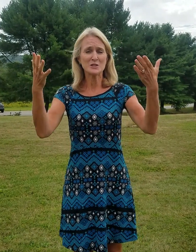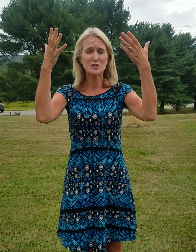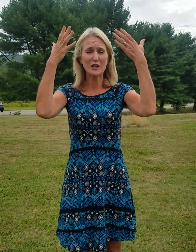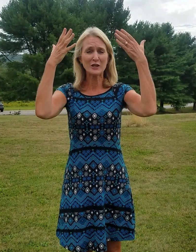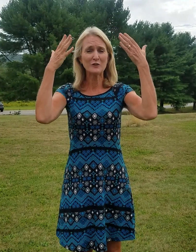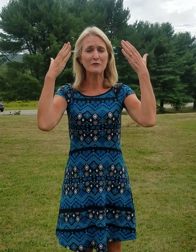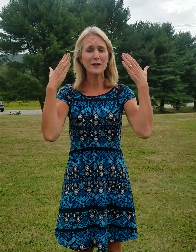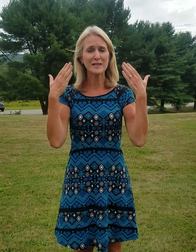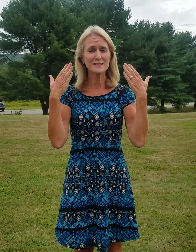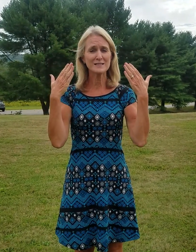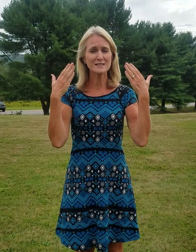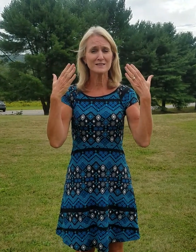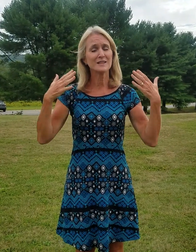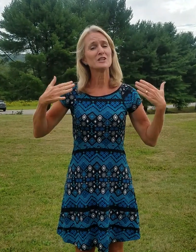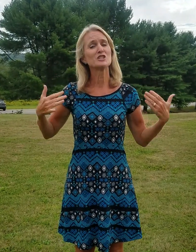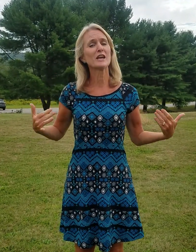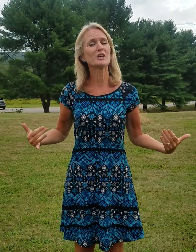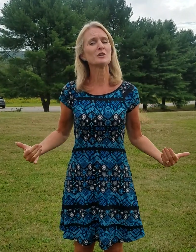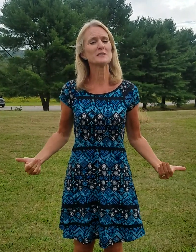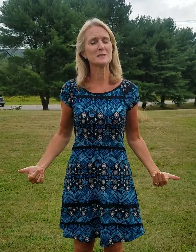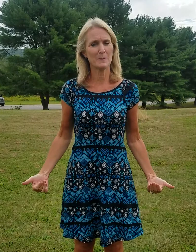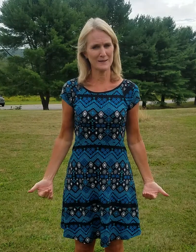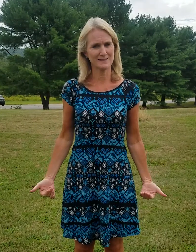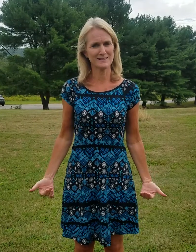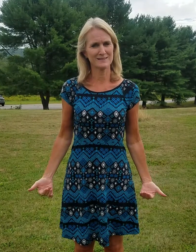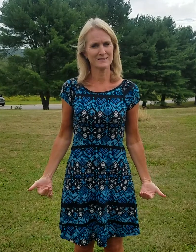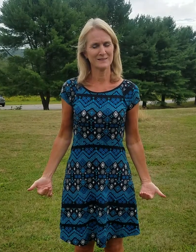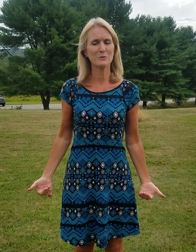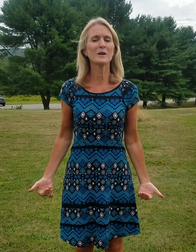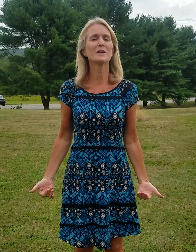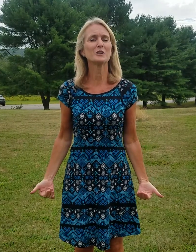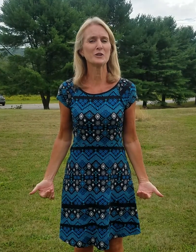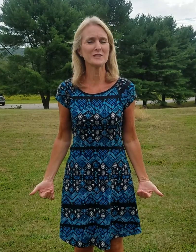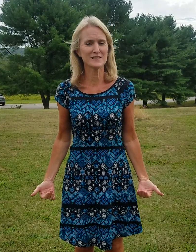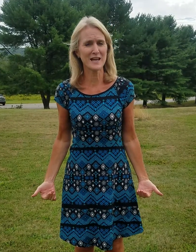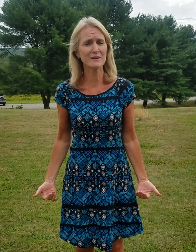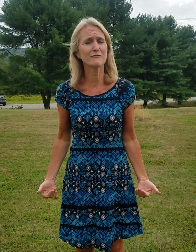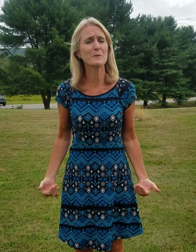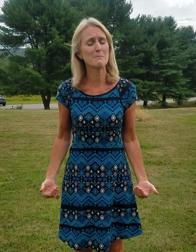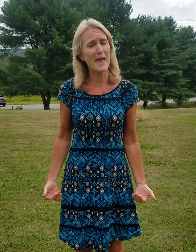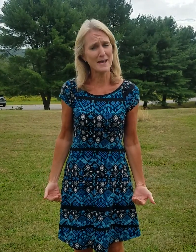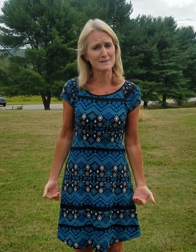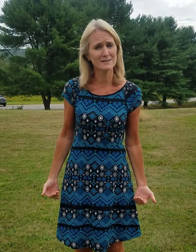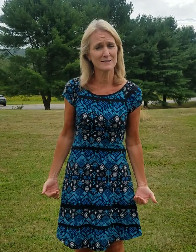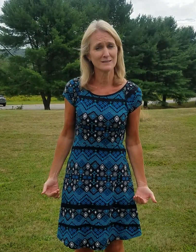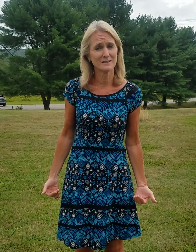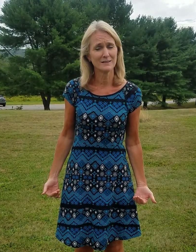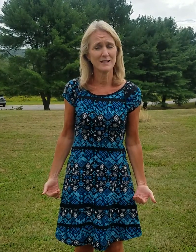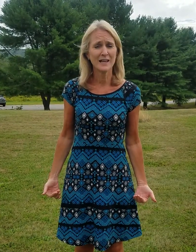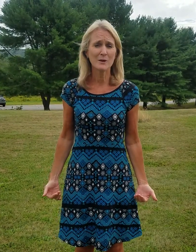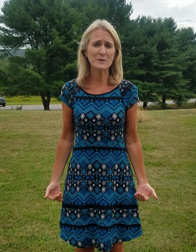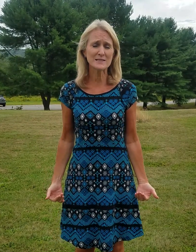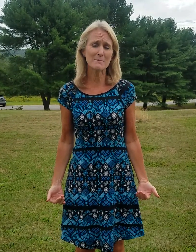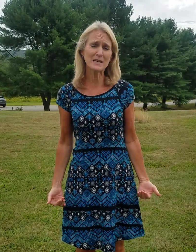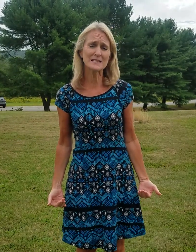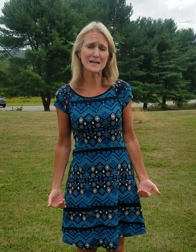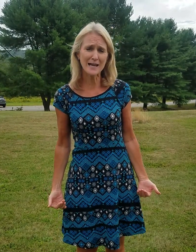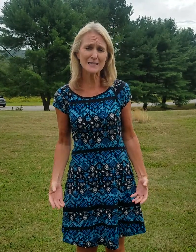Check your face, check your space. We're going to learn the sign for mask. And when somebody signs that